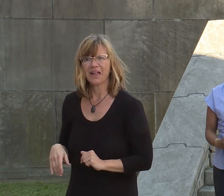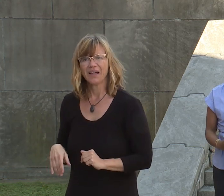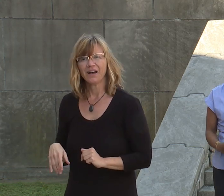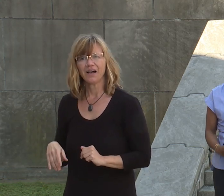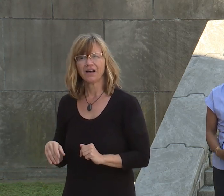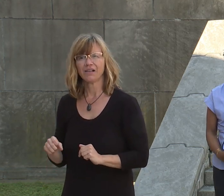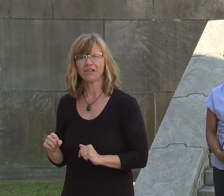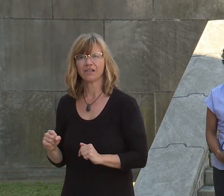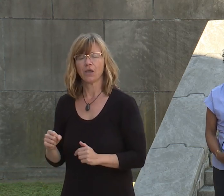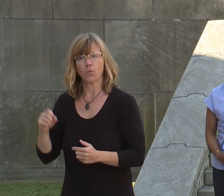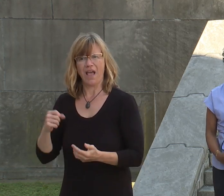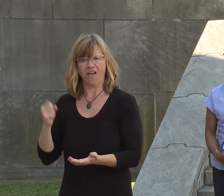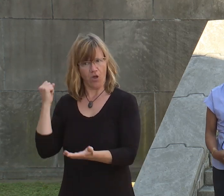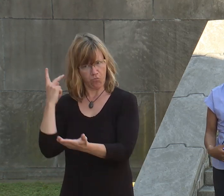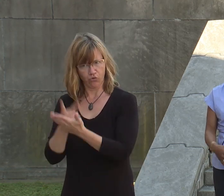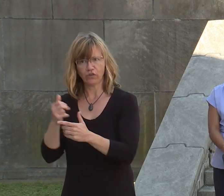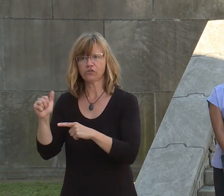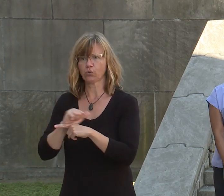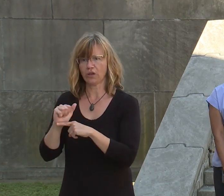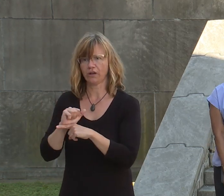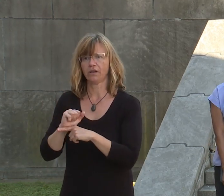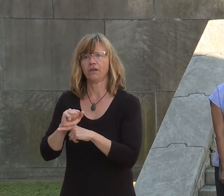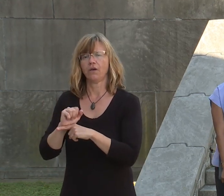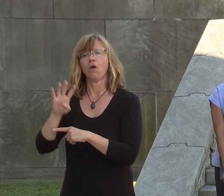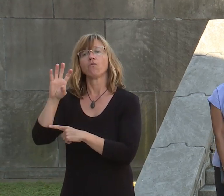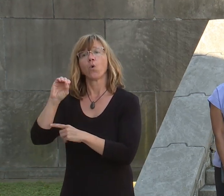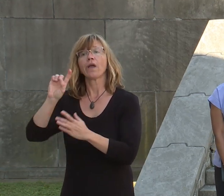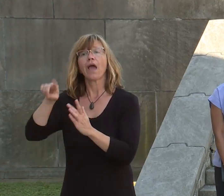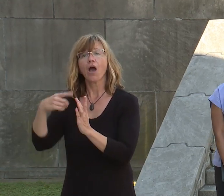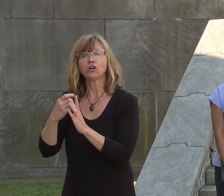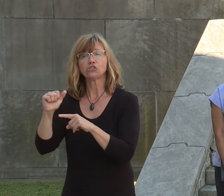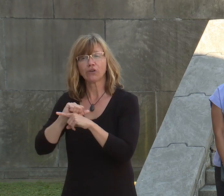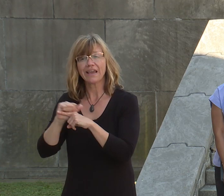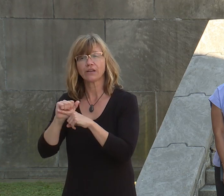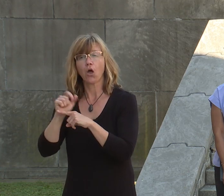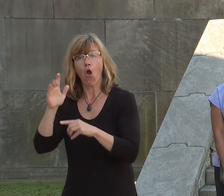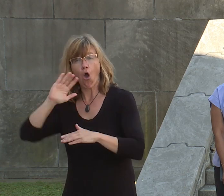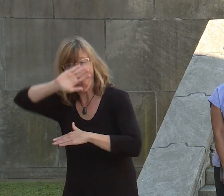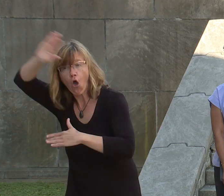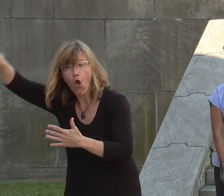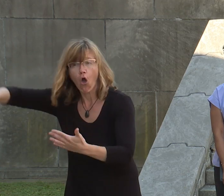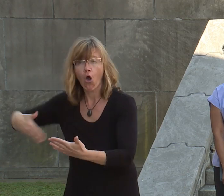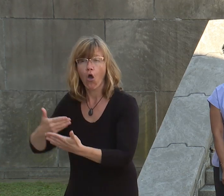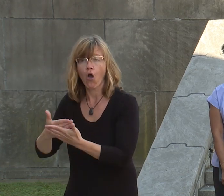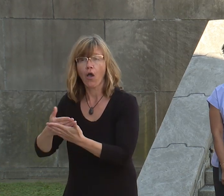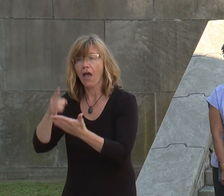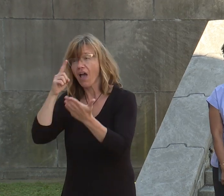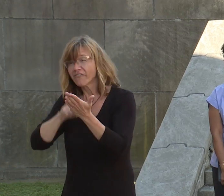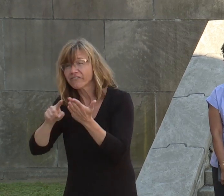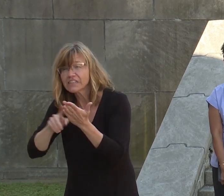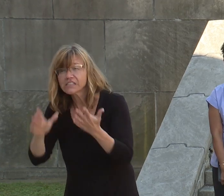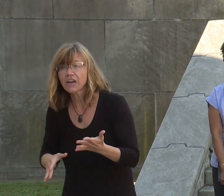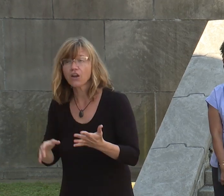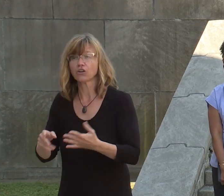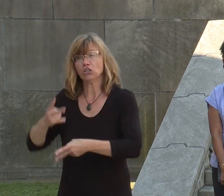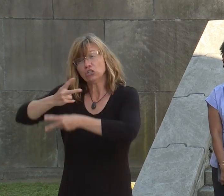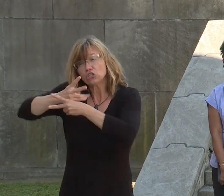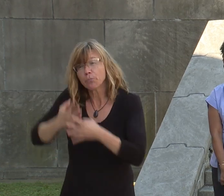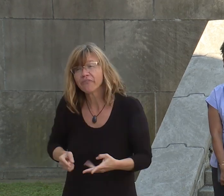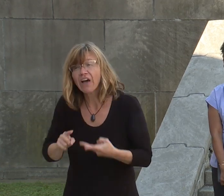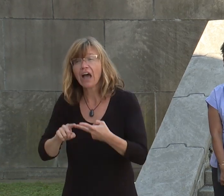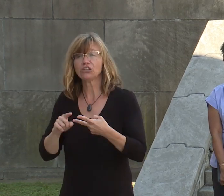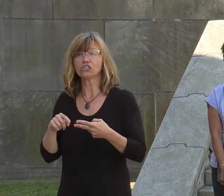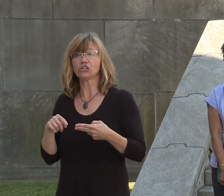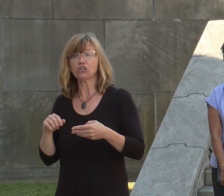now put on a 40-hour course to train every single investigator and supervisor there. So we're pleased with the progress. Certainly